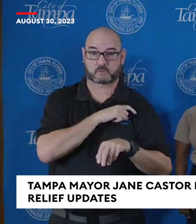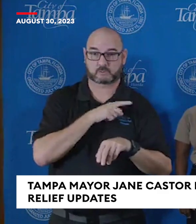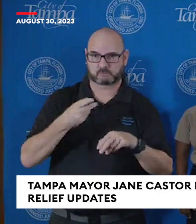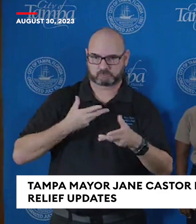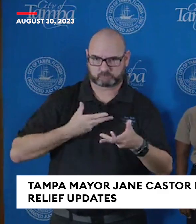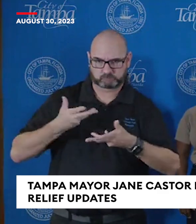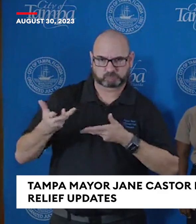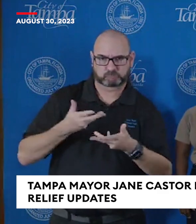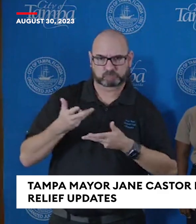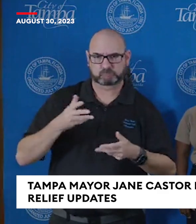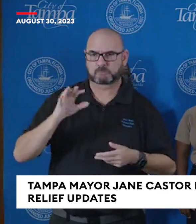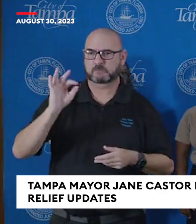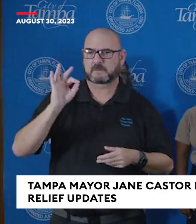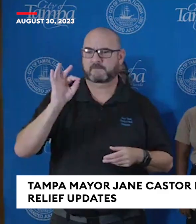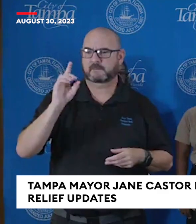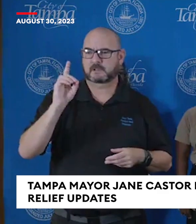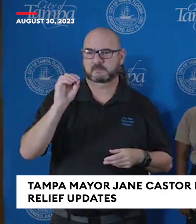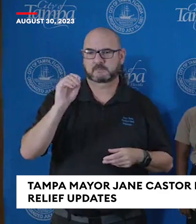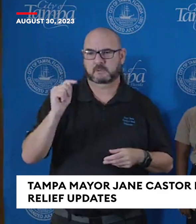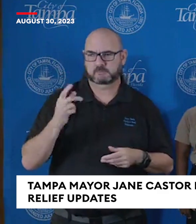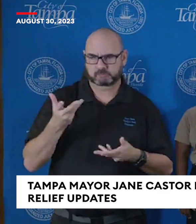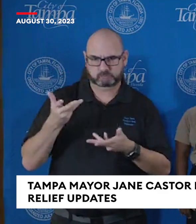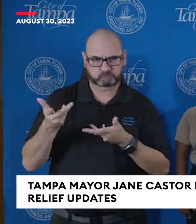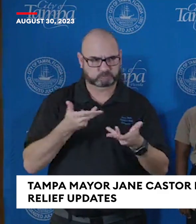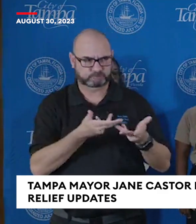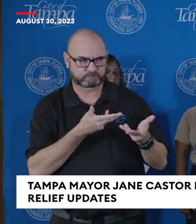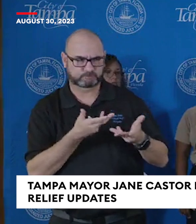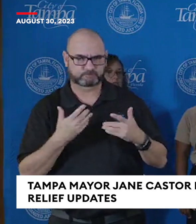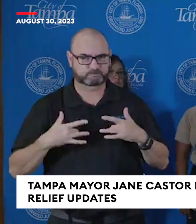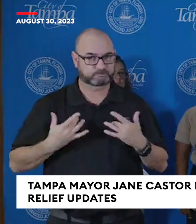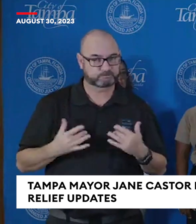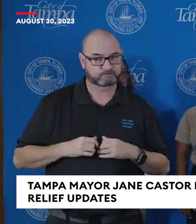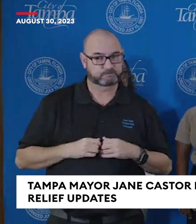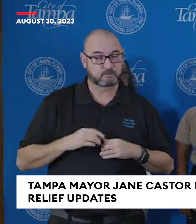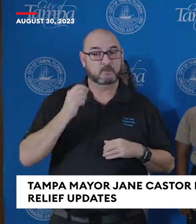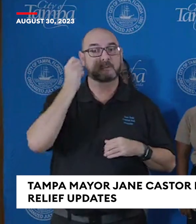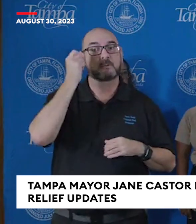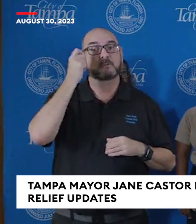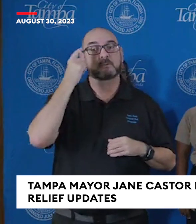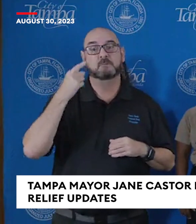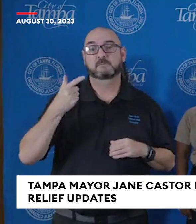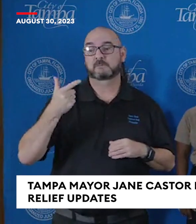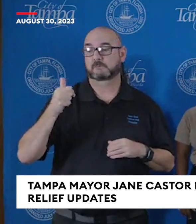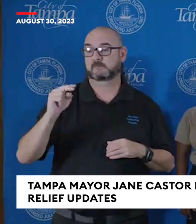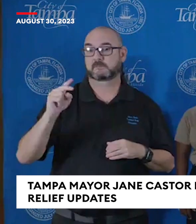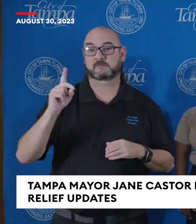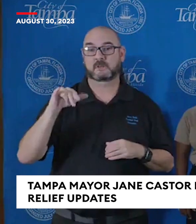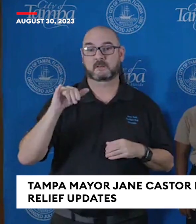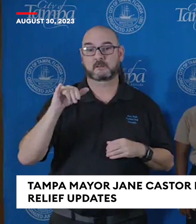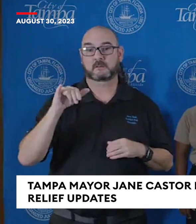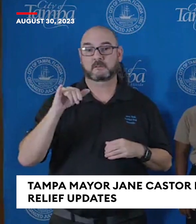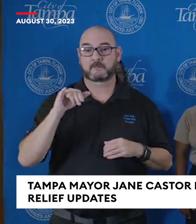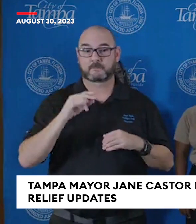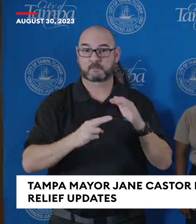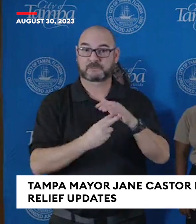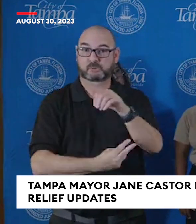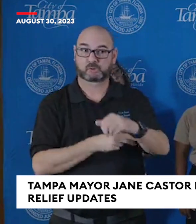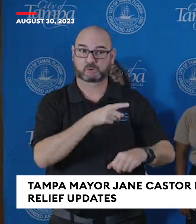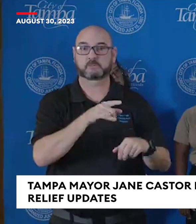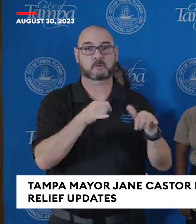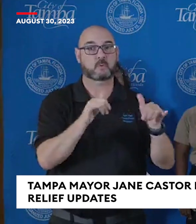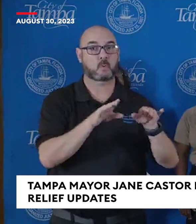we have the Gandy Bridge is open in both directions except for the West